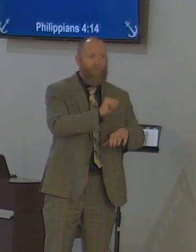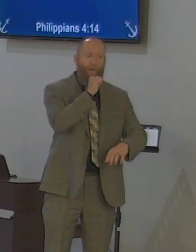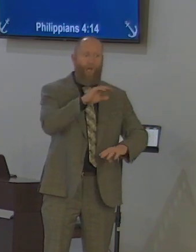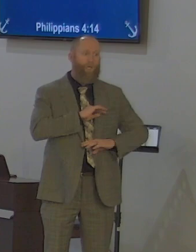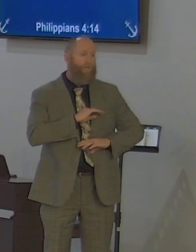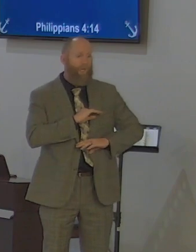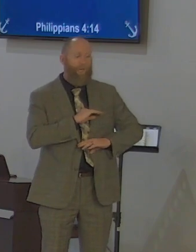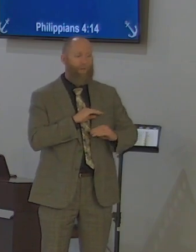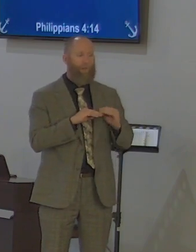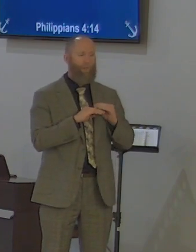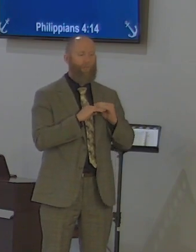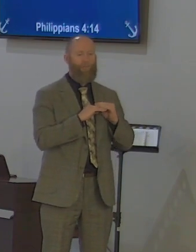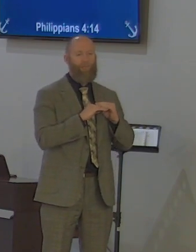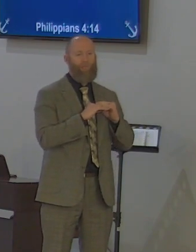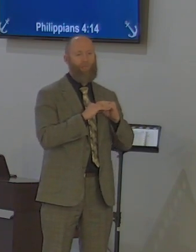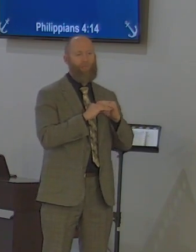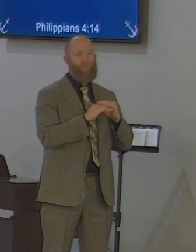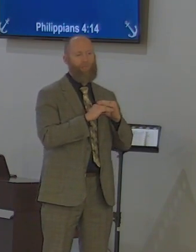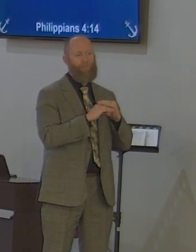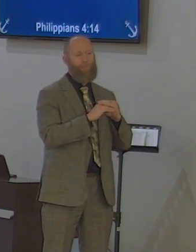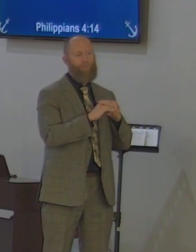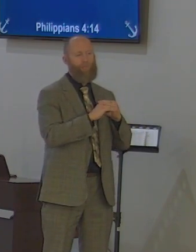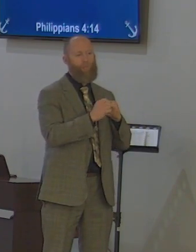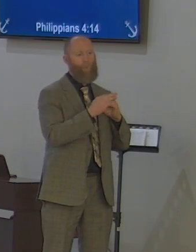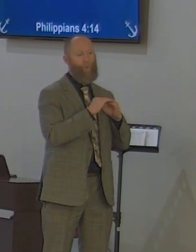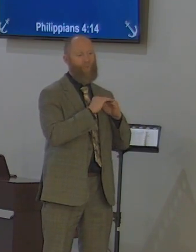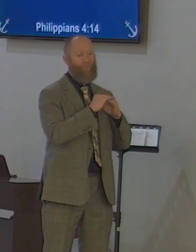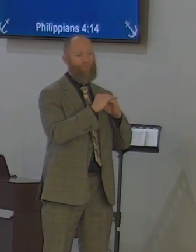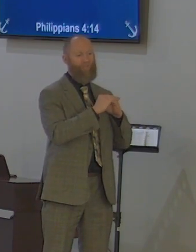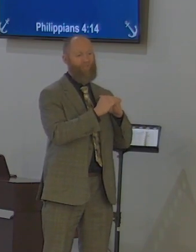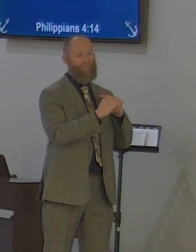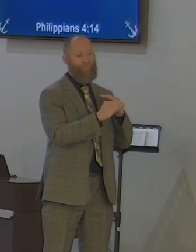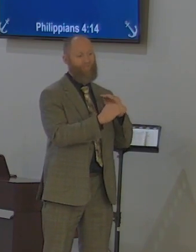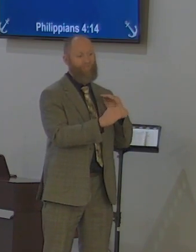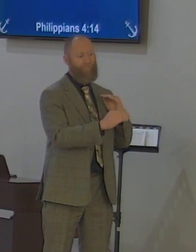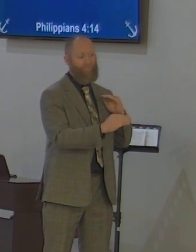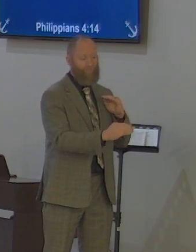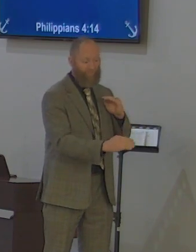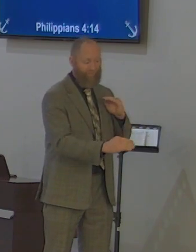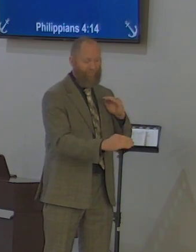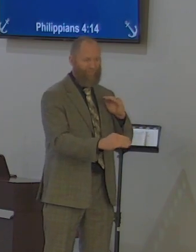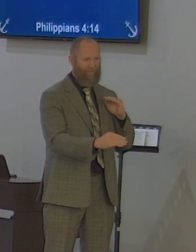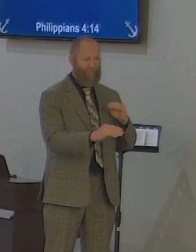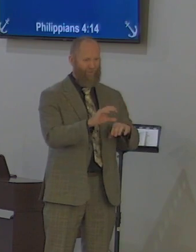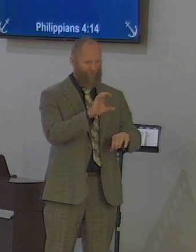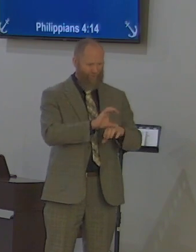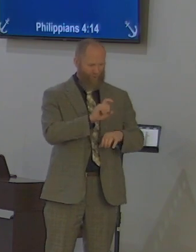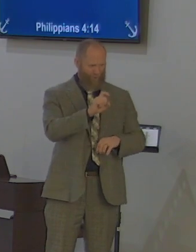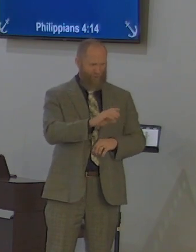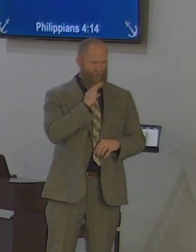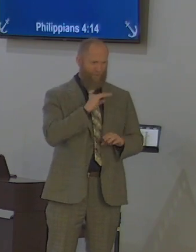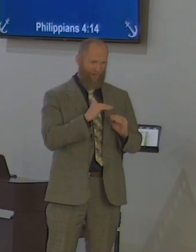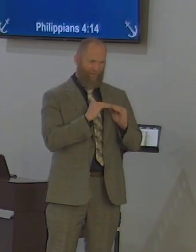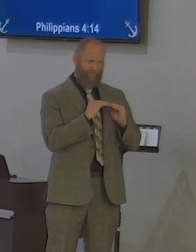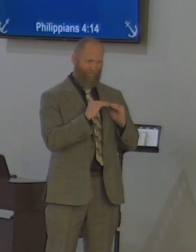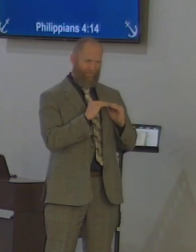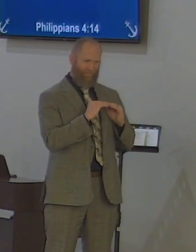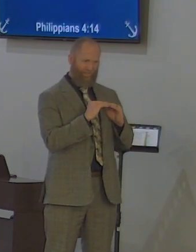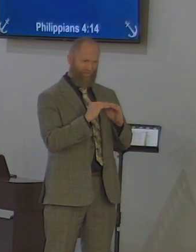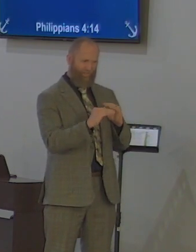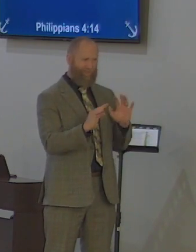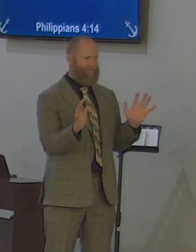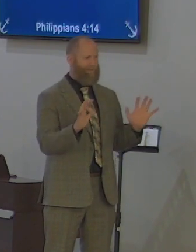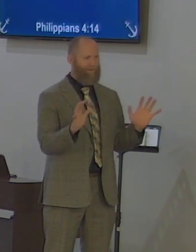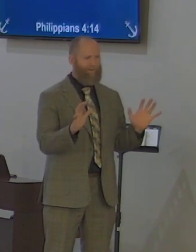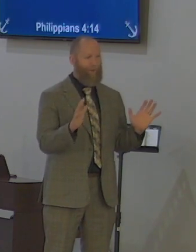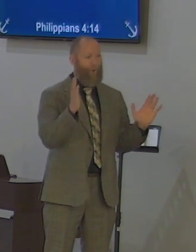I don't know anybody, including you, that thinks the church ought to just be static and routine. I think you'd like to see people coming